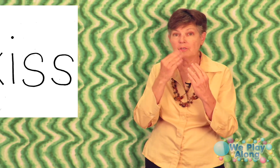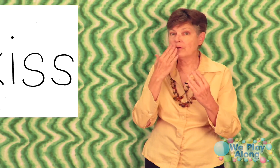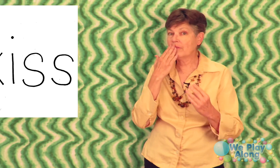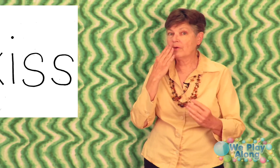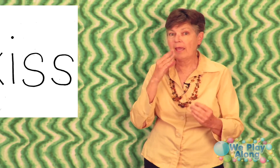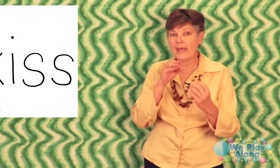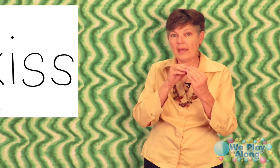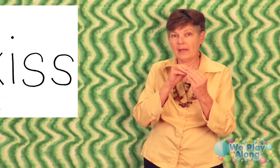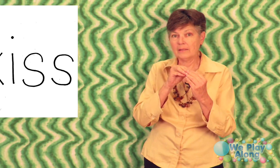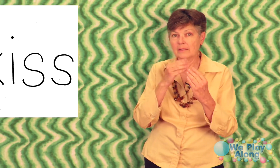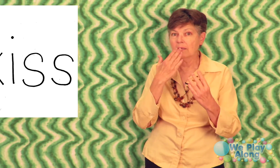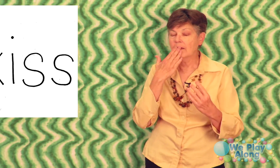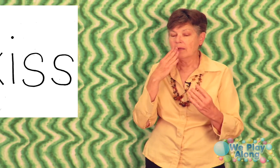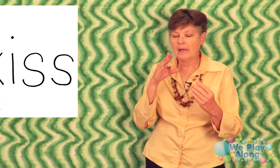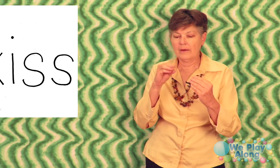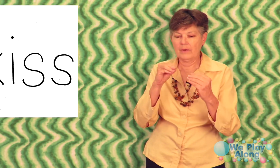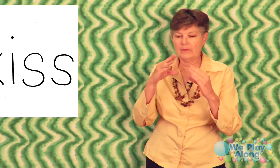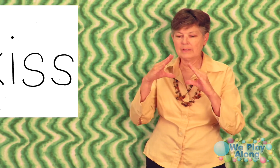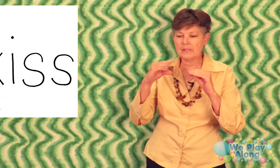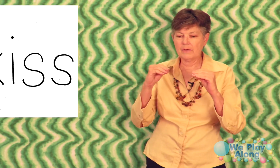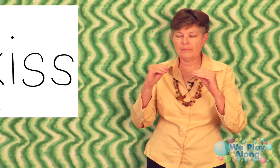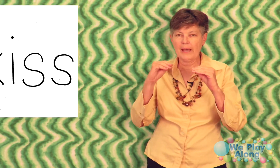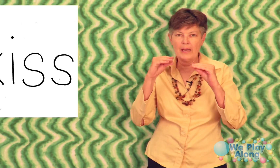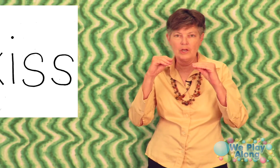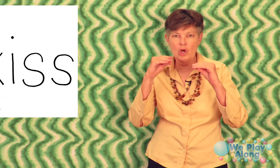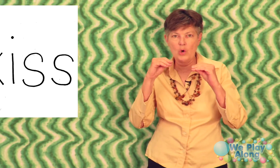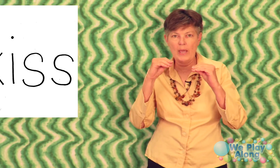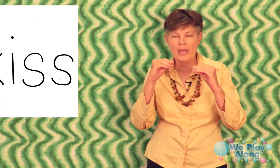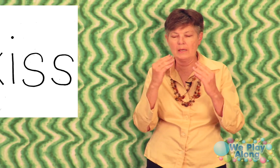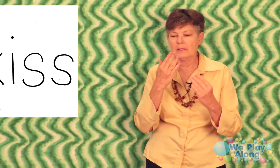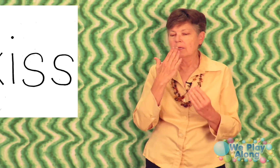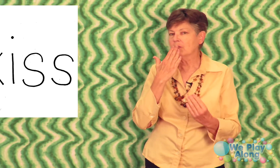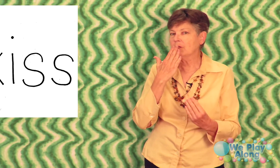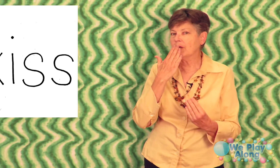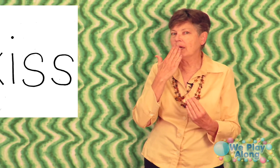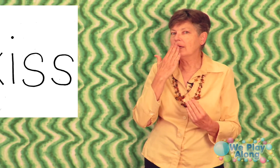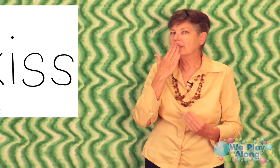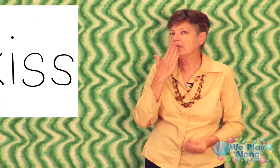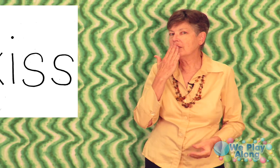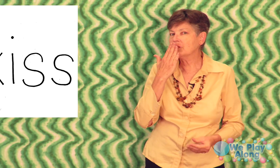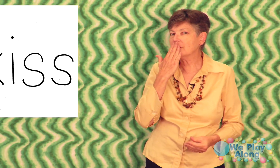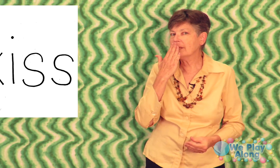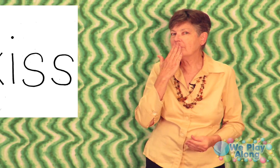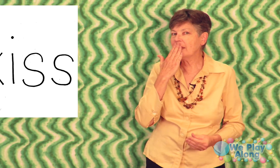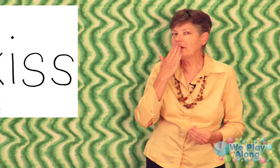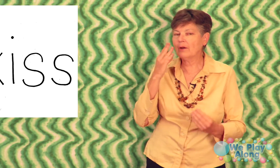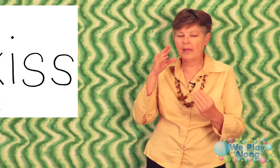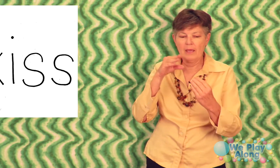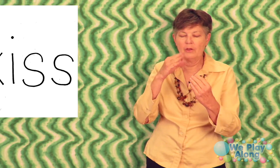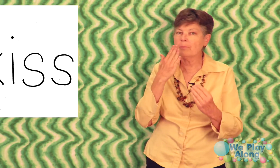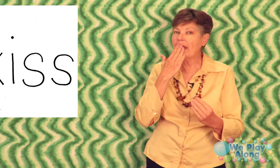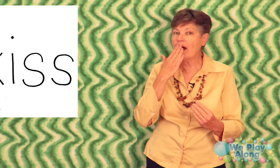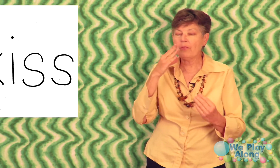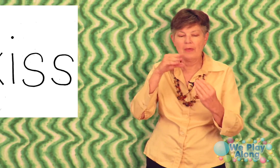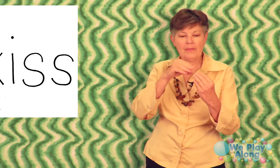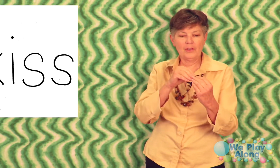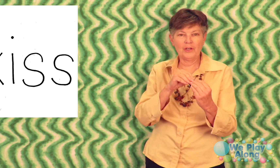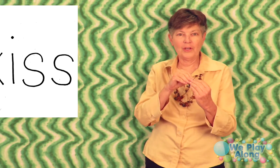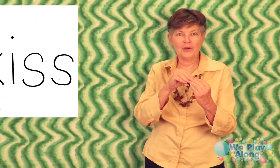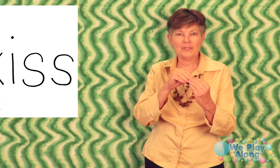your other hand. Kind of in, this is a flattened O hand. So you're going to touch your lip here, your mouth, and then you're going to go